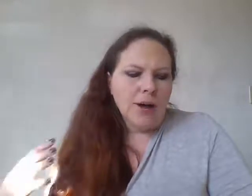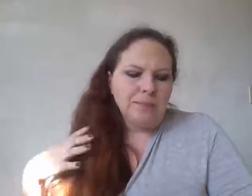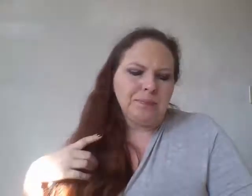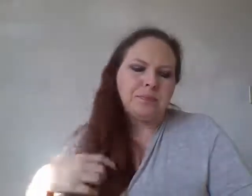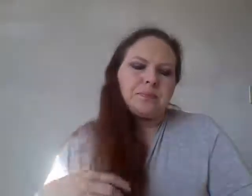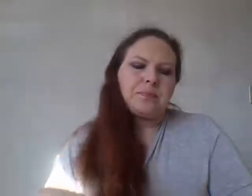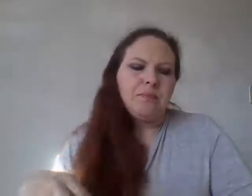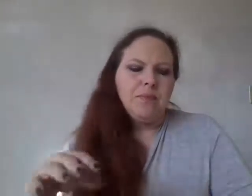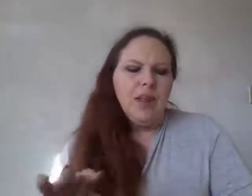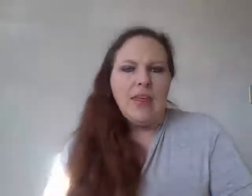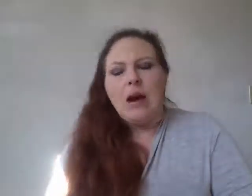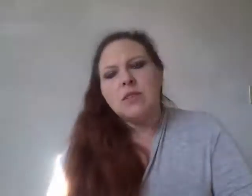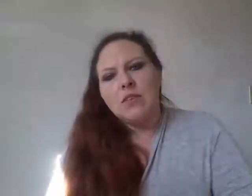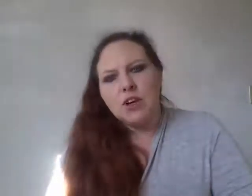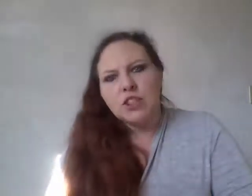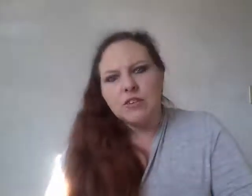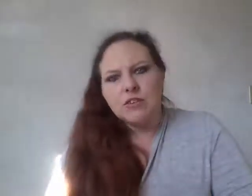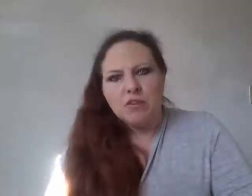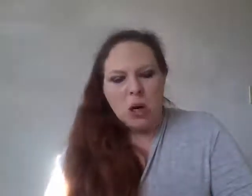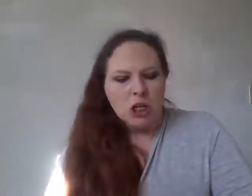And that was on the 1st of March.